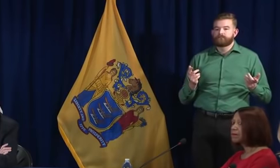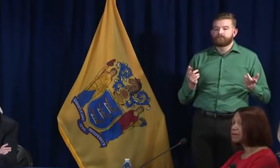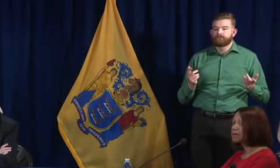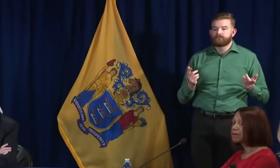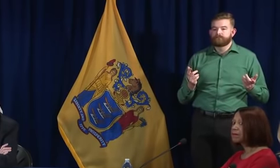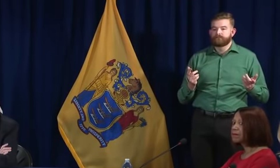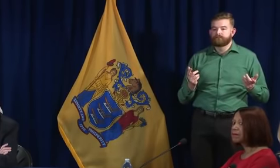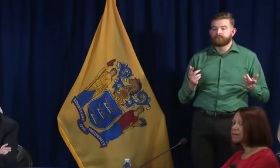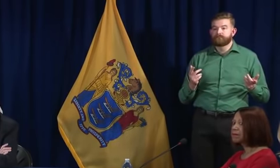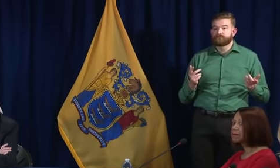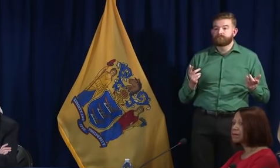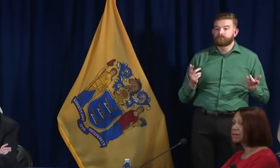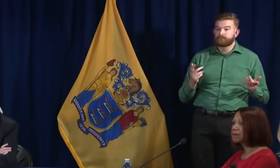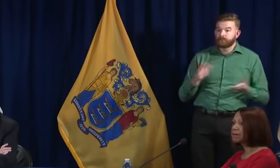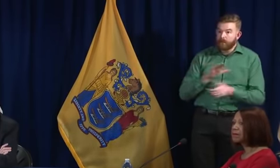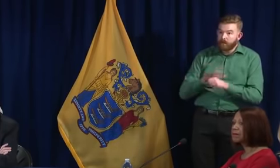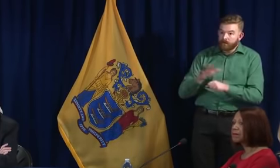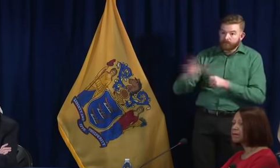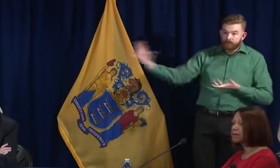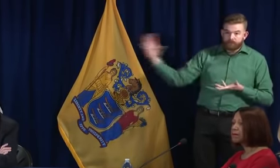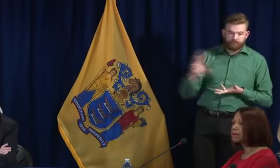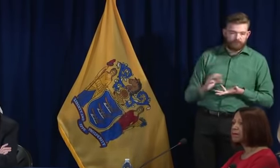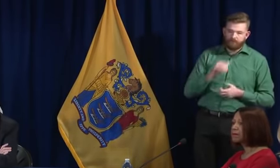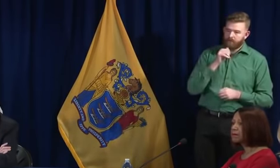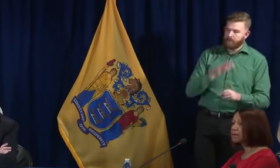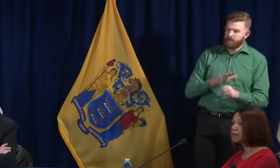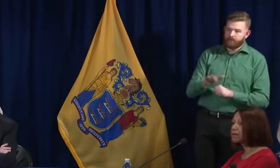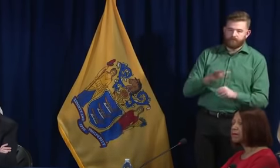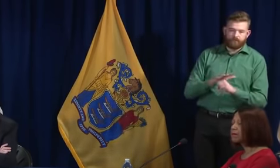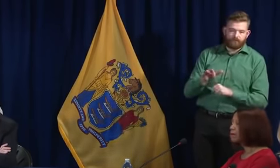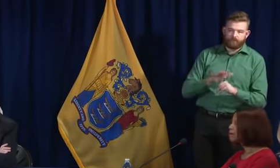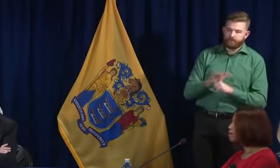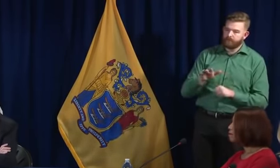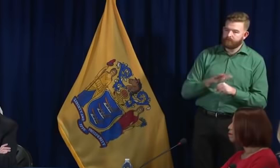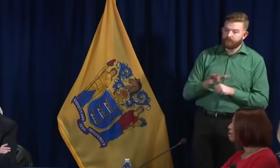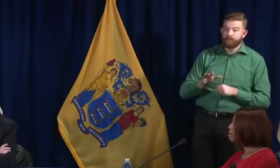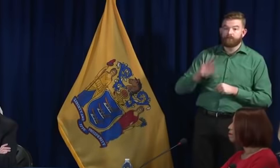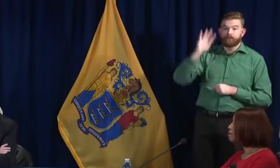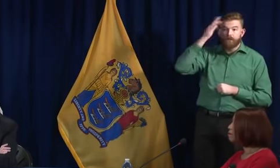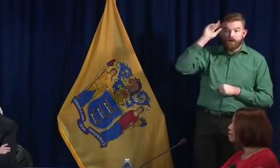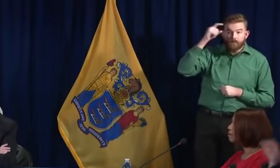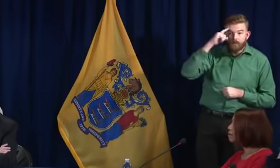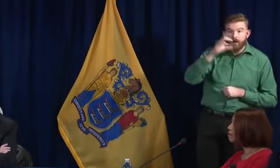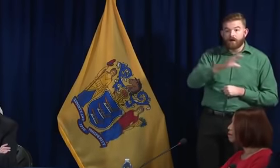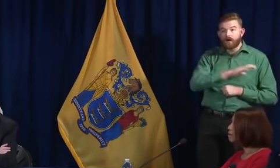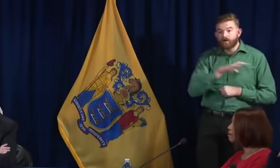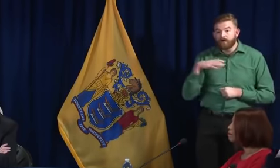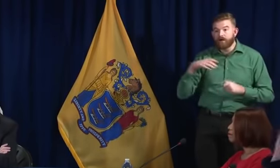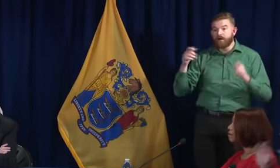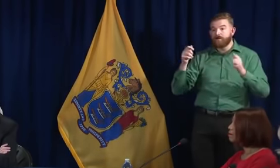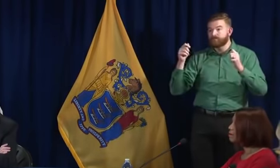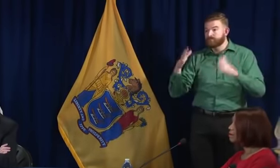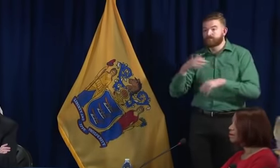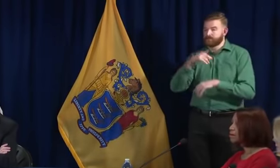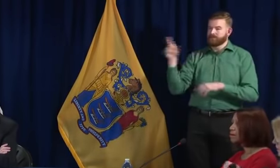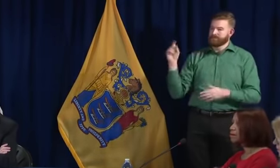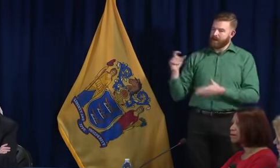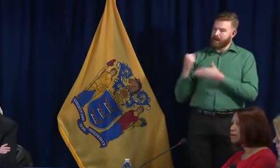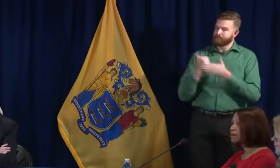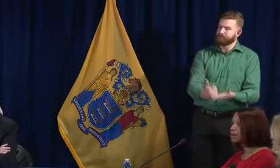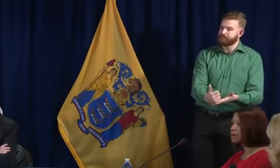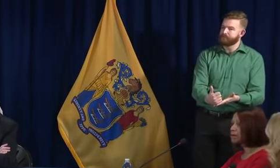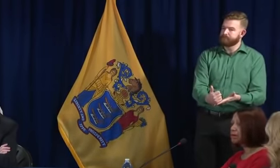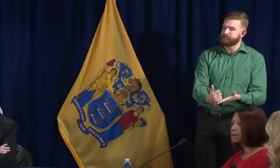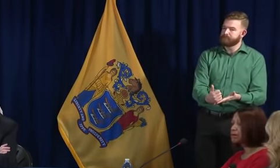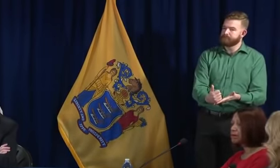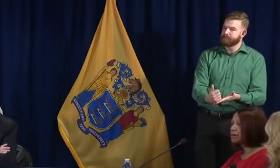this. The federal government, Congress, the administration. And again, there's good news here. There's a lot of feeling to me